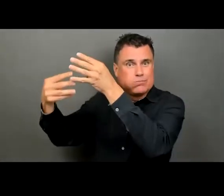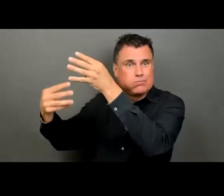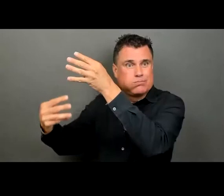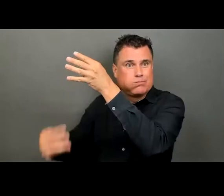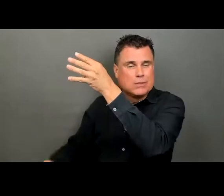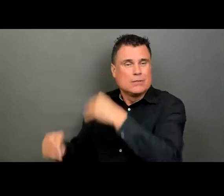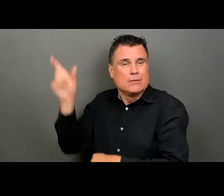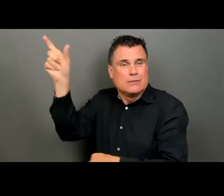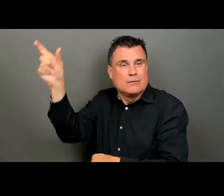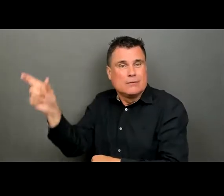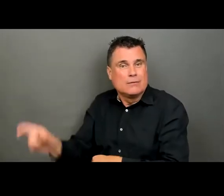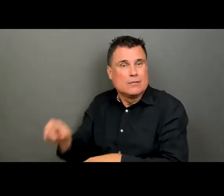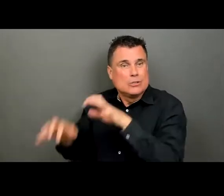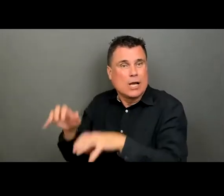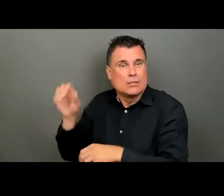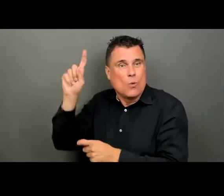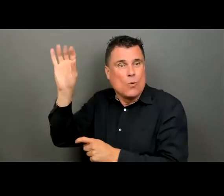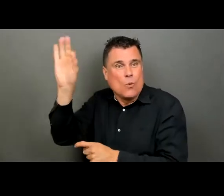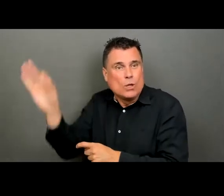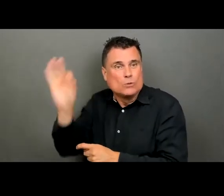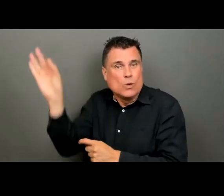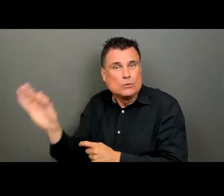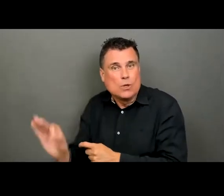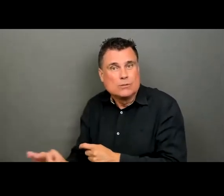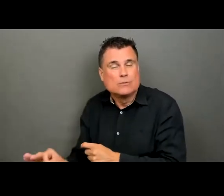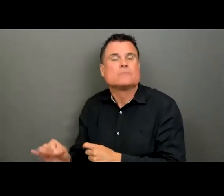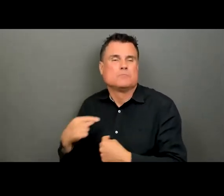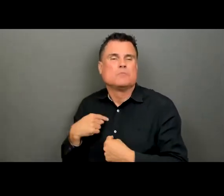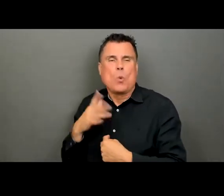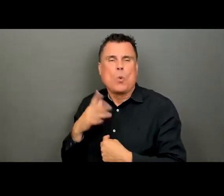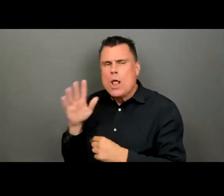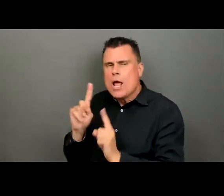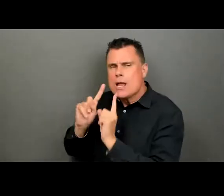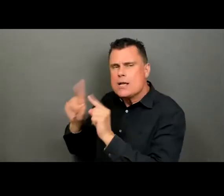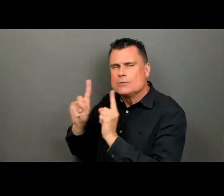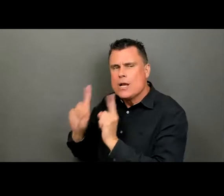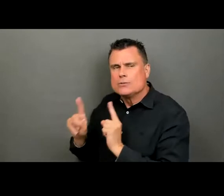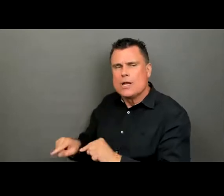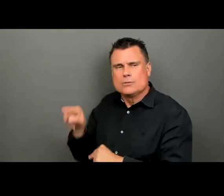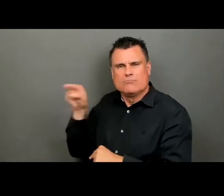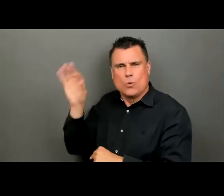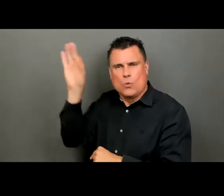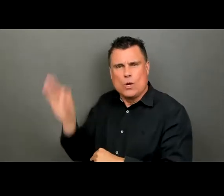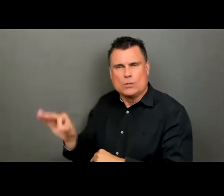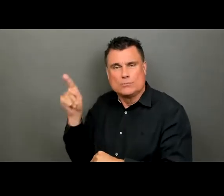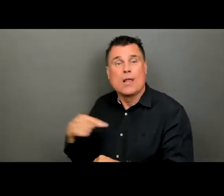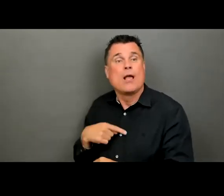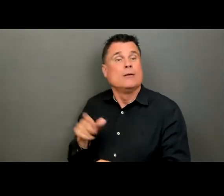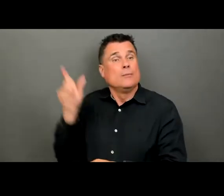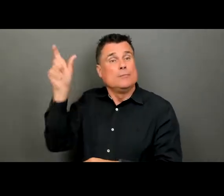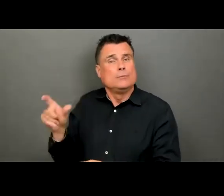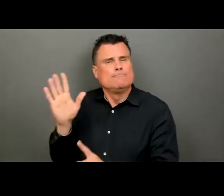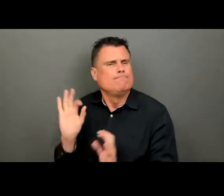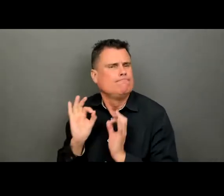the organizers that are looking at the chat box. And after these special guests, that I'll give the floor to now. We will then